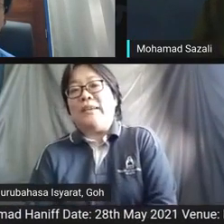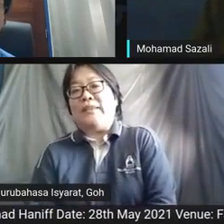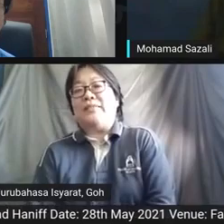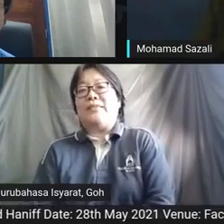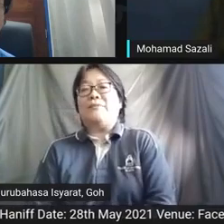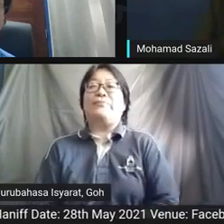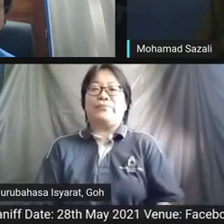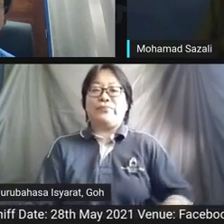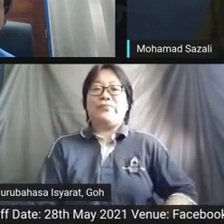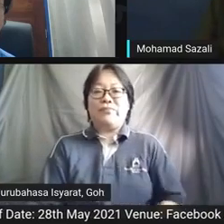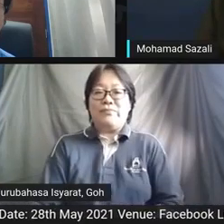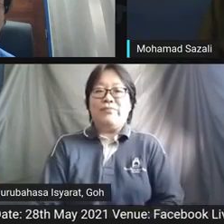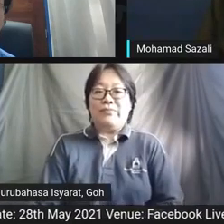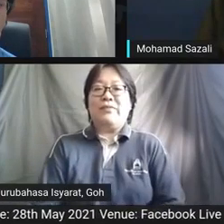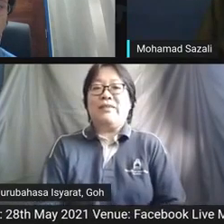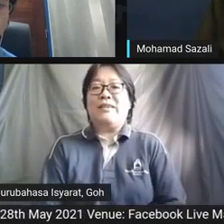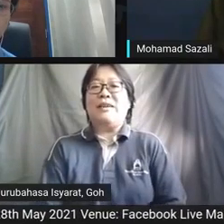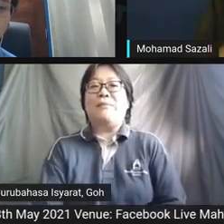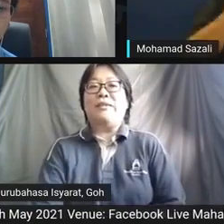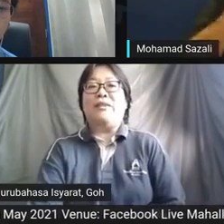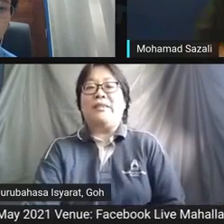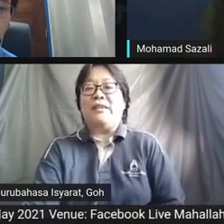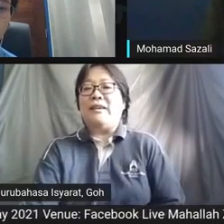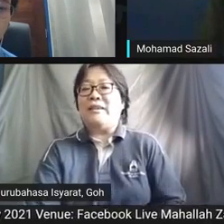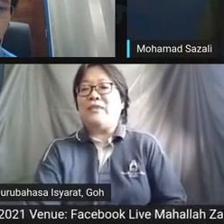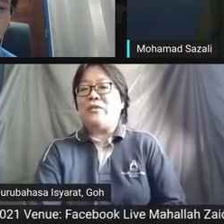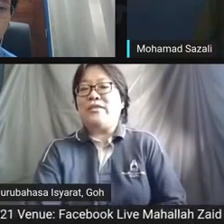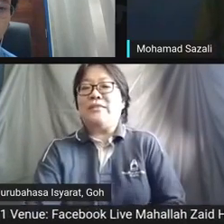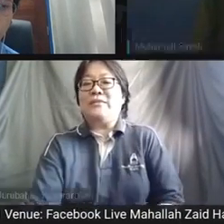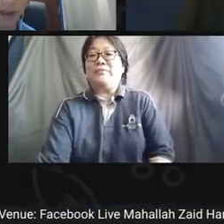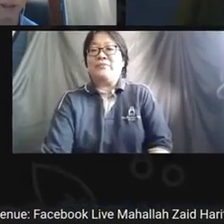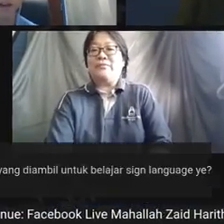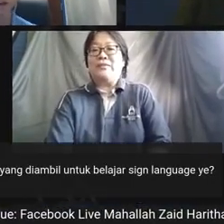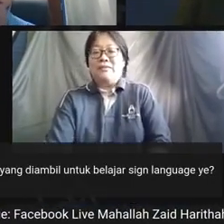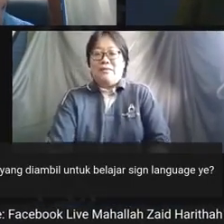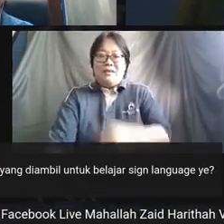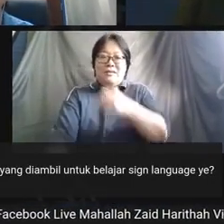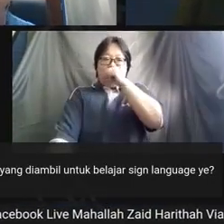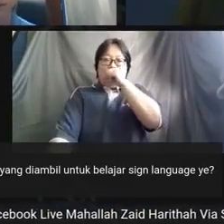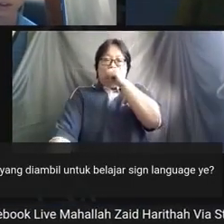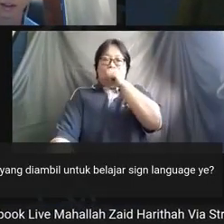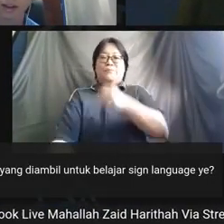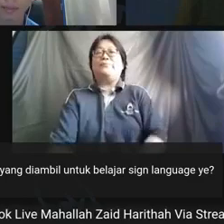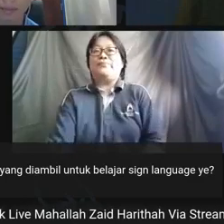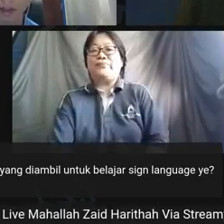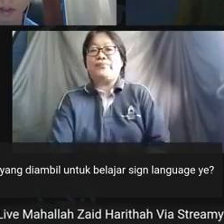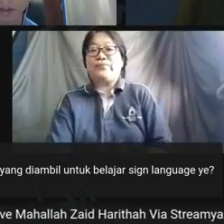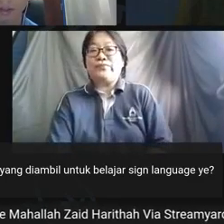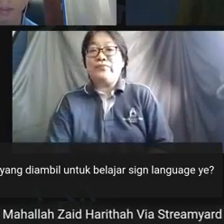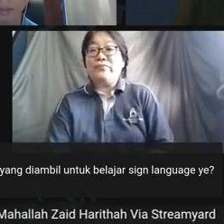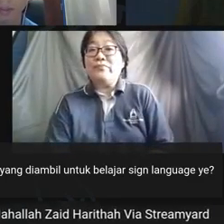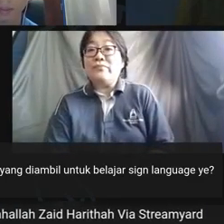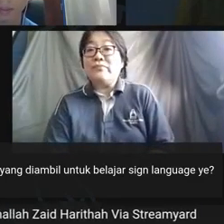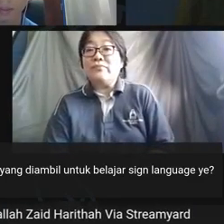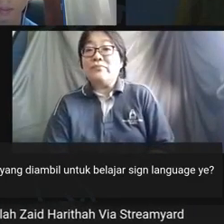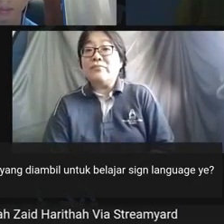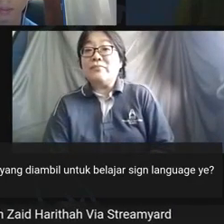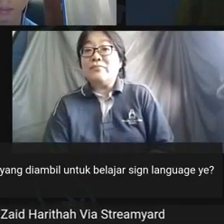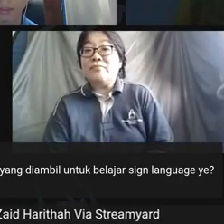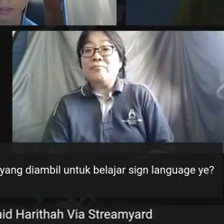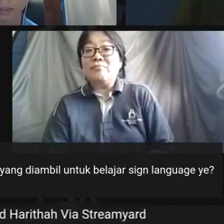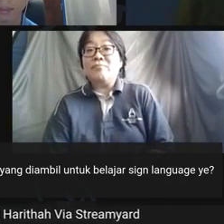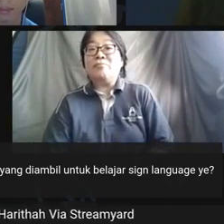meaning. Okay, Ahmed, got any other question? Okay, thank you. The next